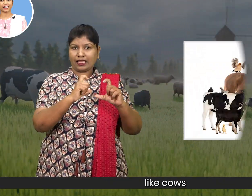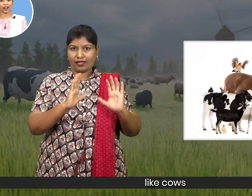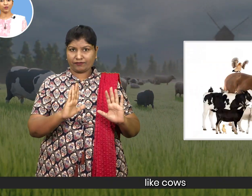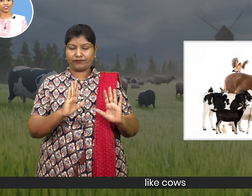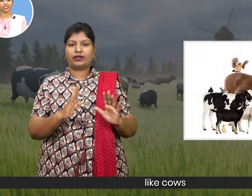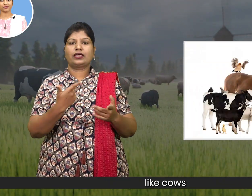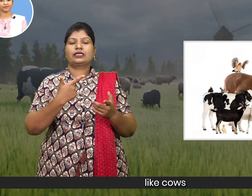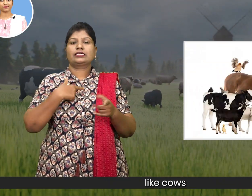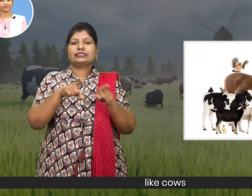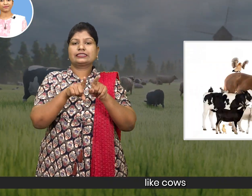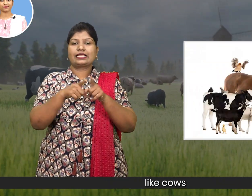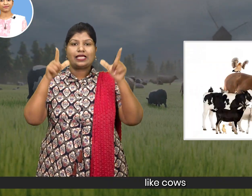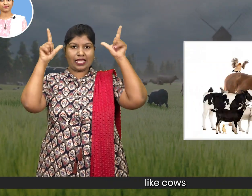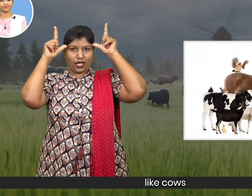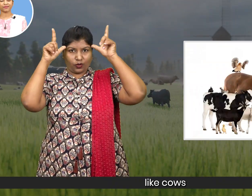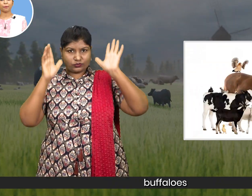like cows,